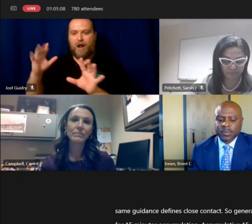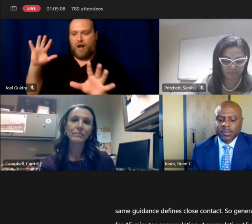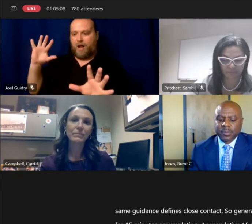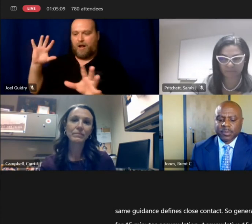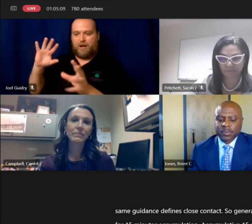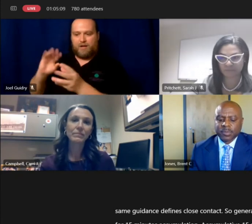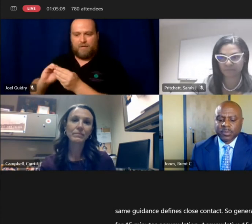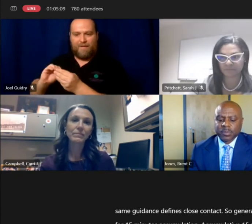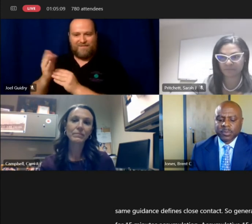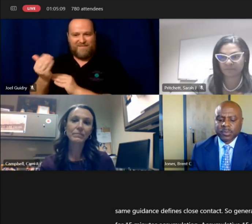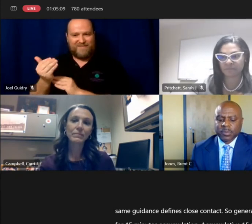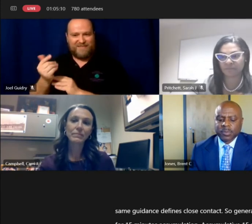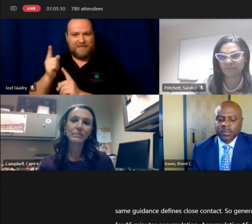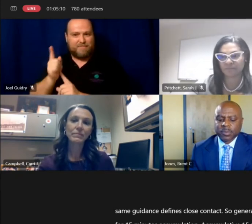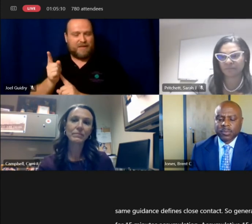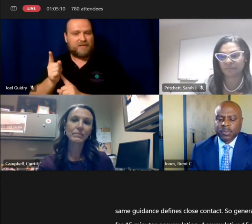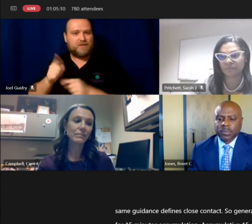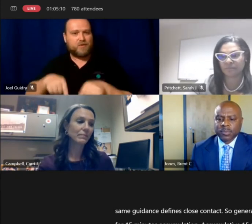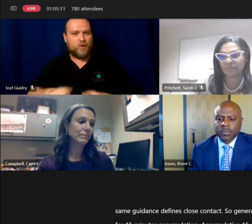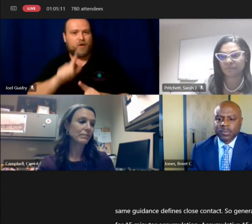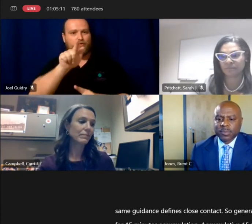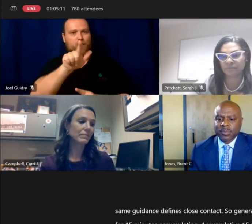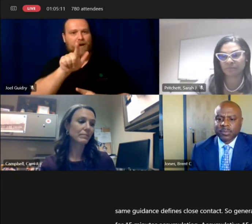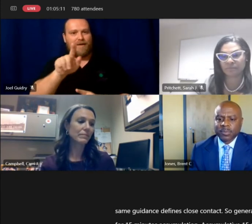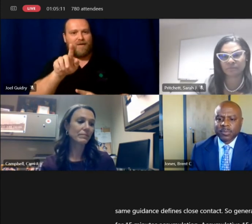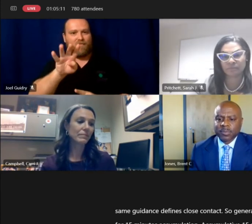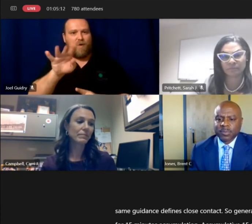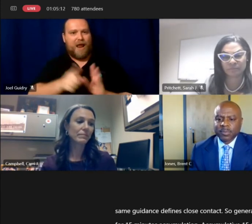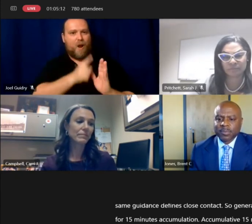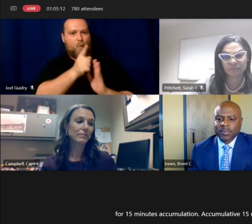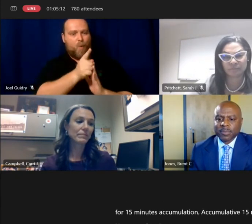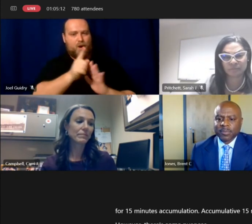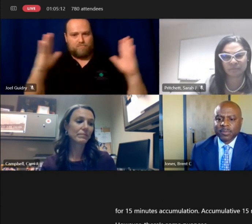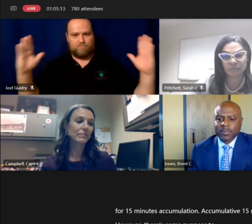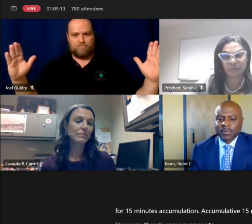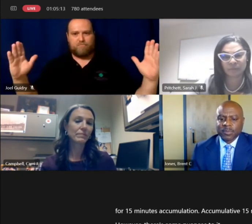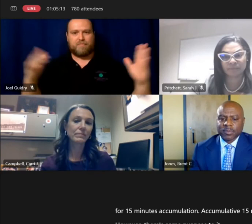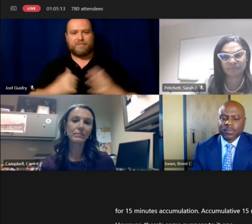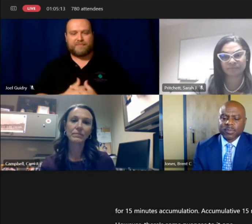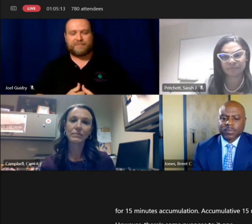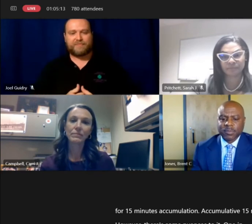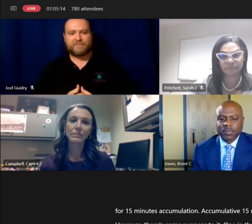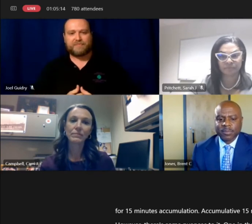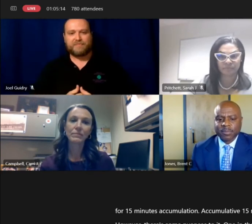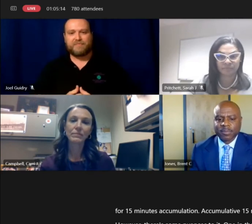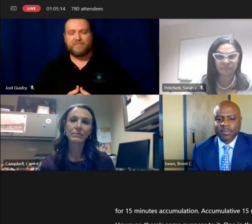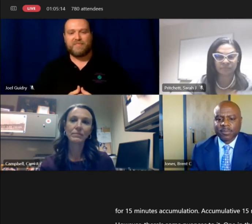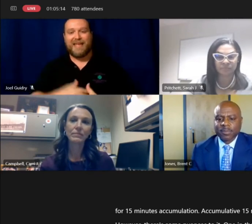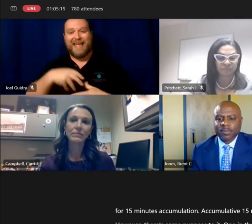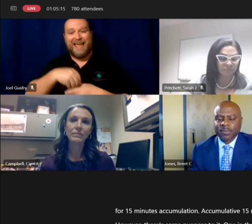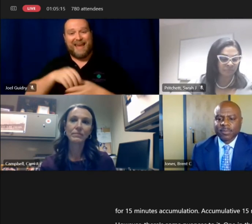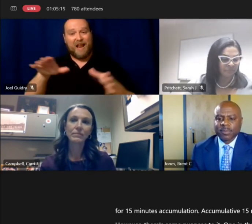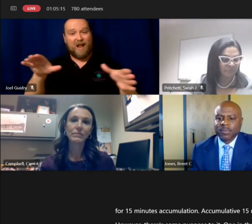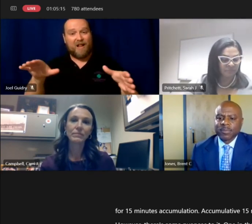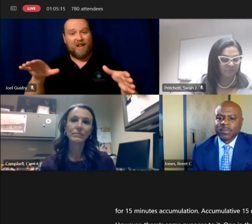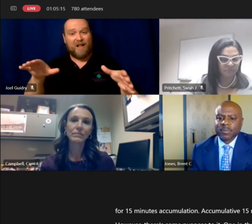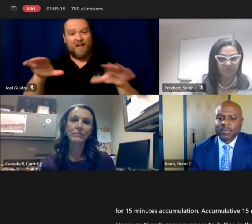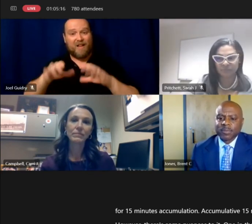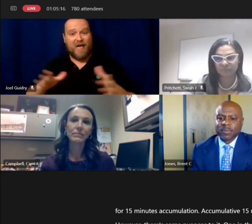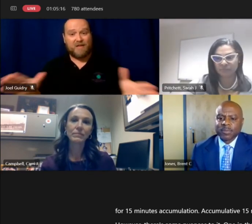period. However, there's some nuances to it. One, in the classroom, in the K-12 setting, a close contact would